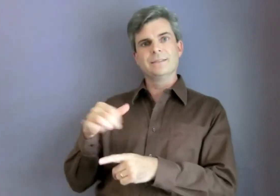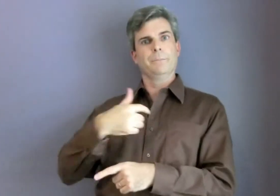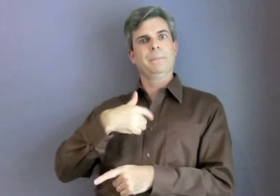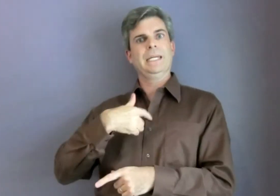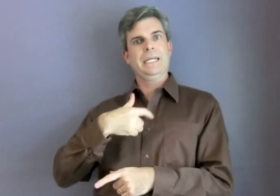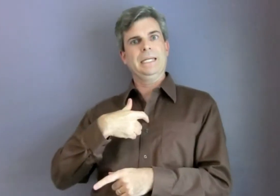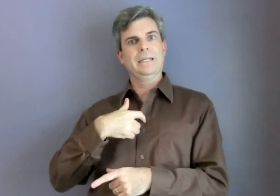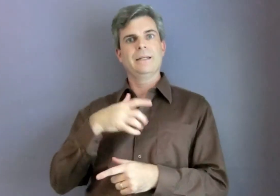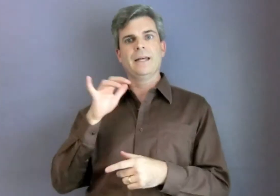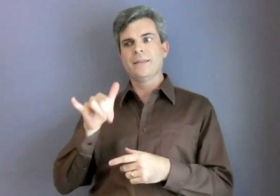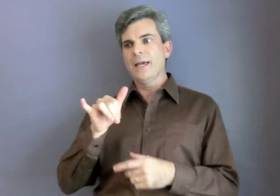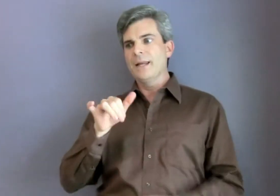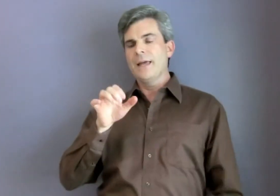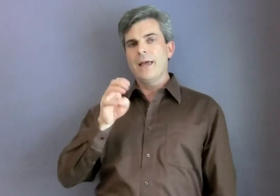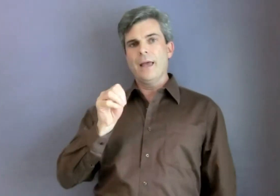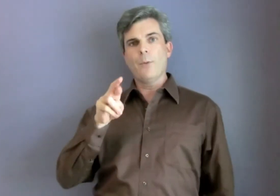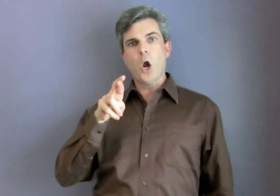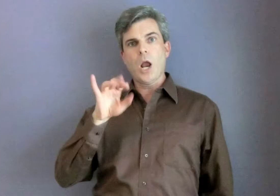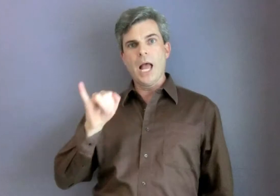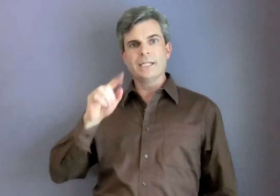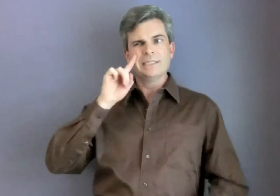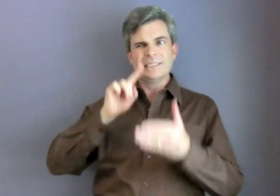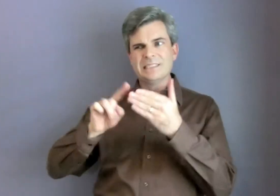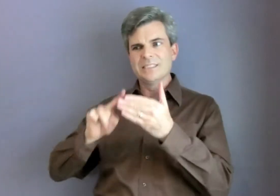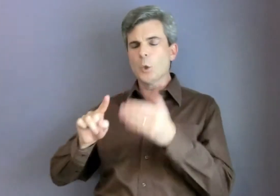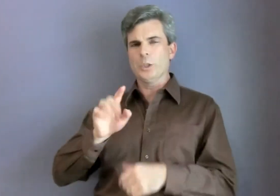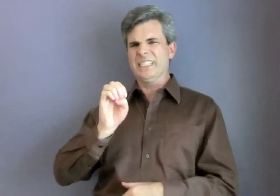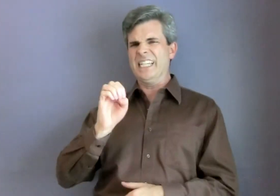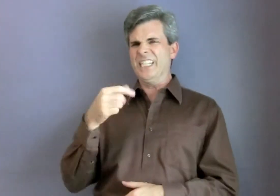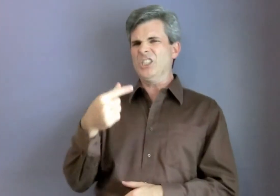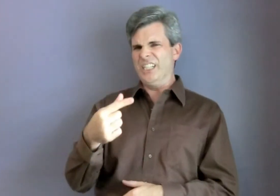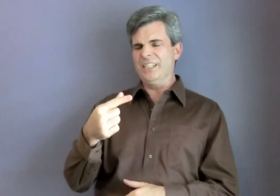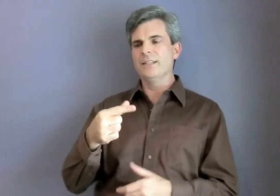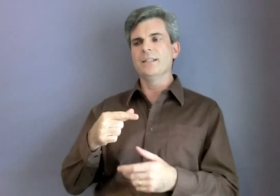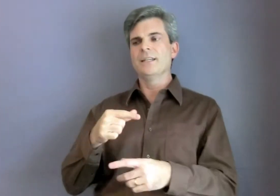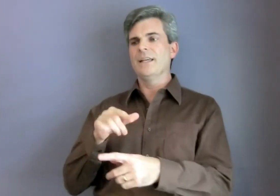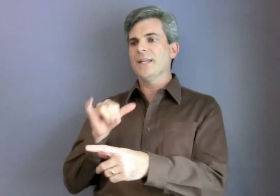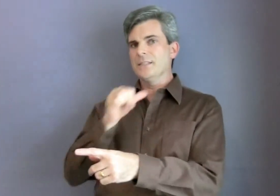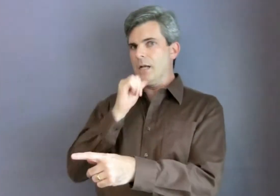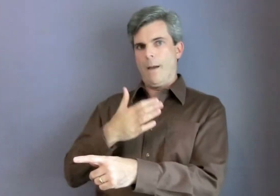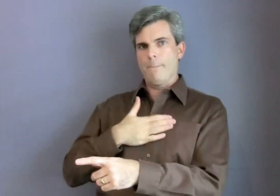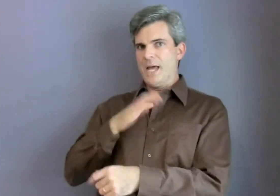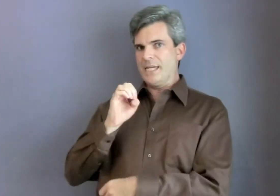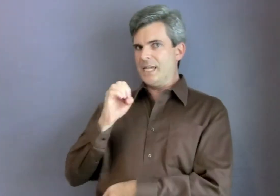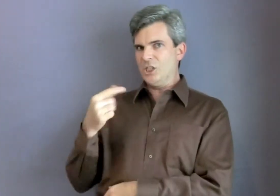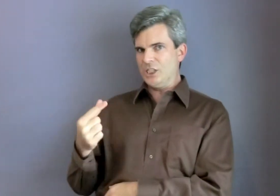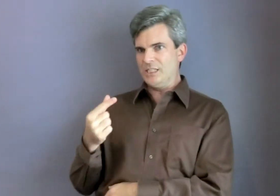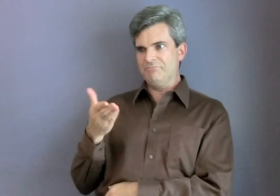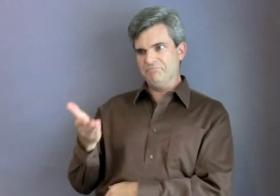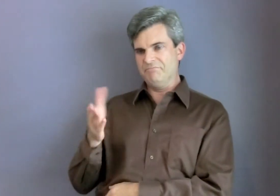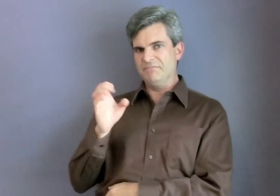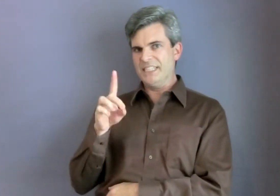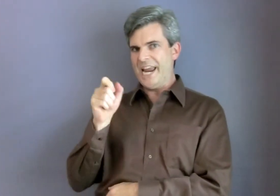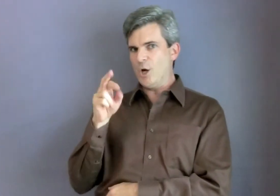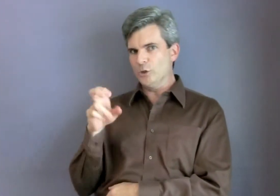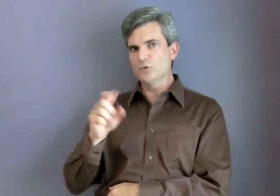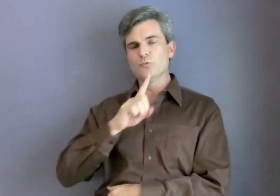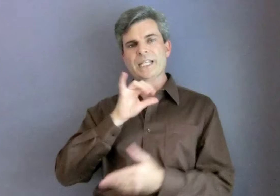channels of information. It's not my EEG at Cedars, it's your EEG tonight and last night. It's what our minds